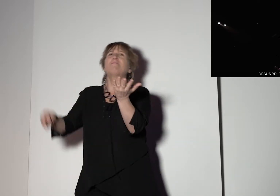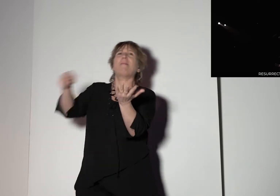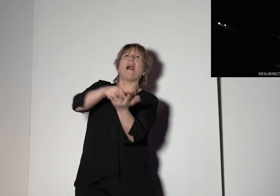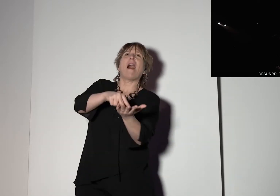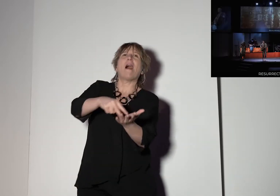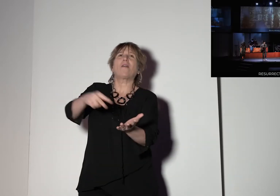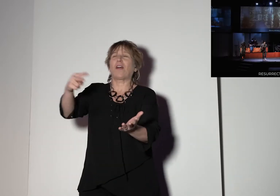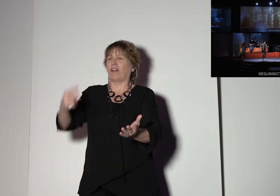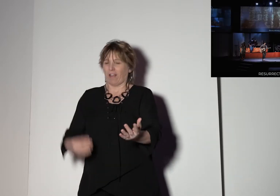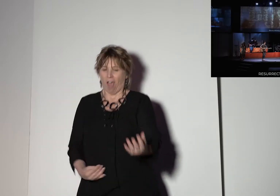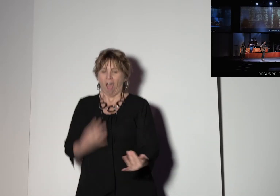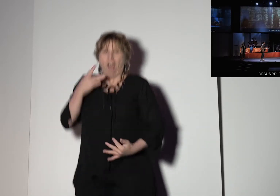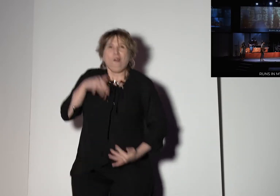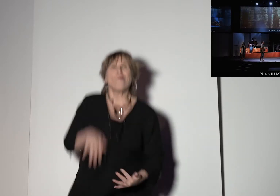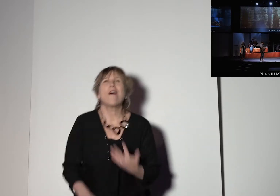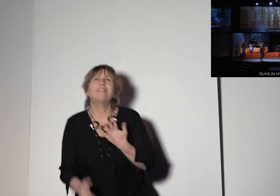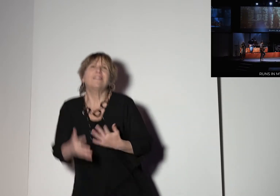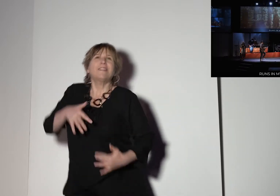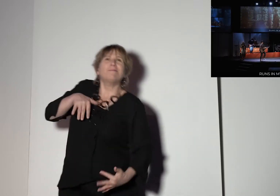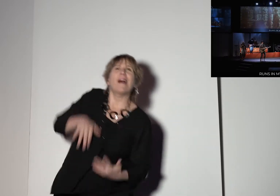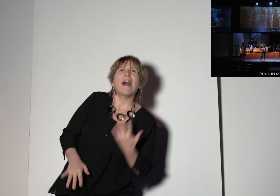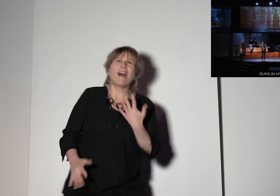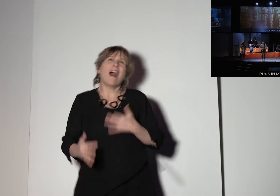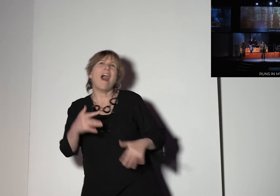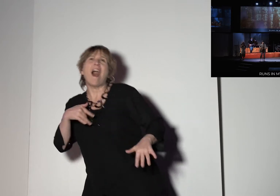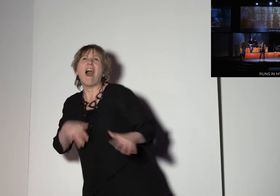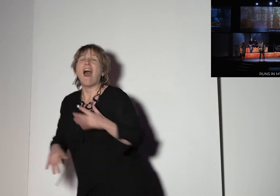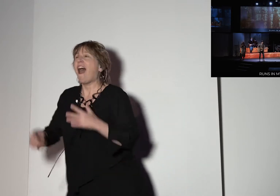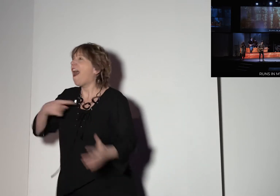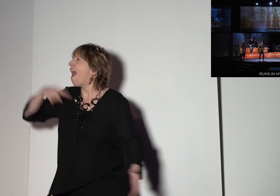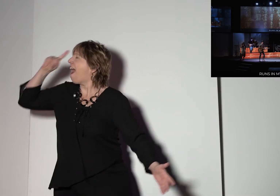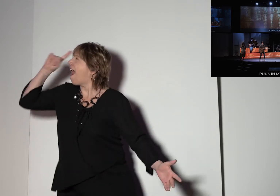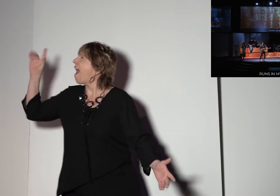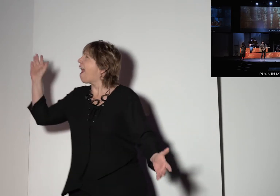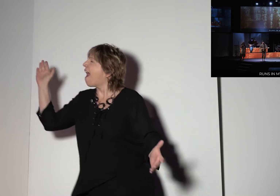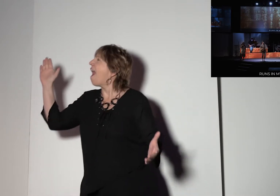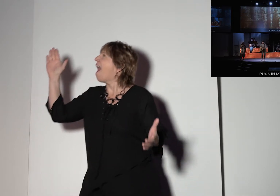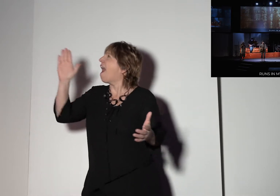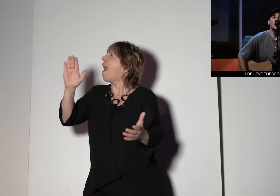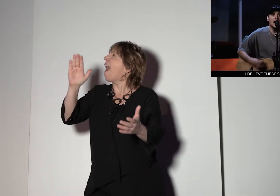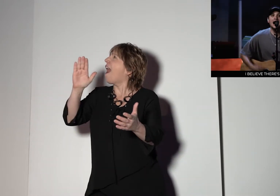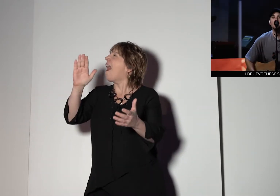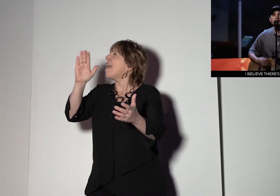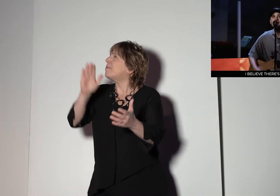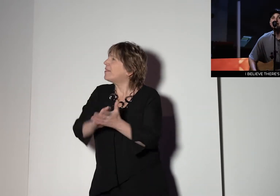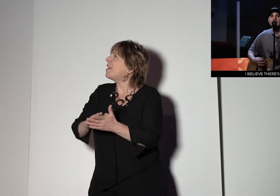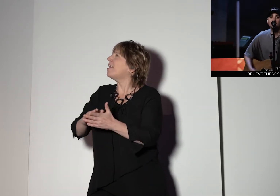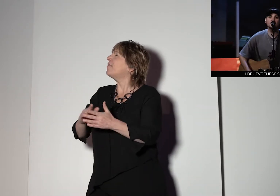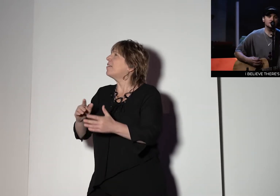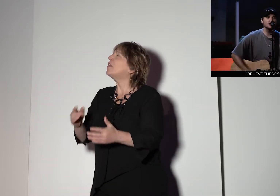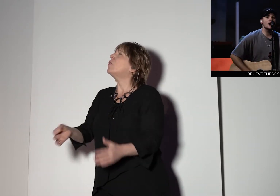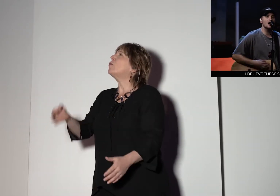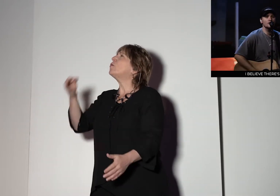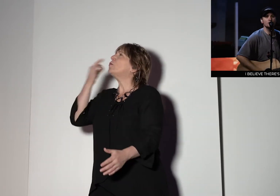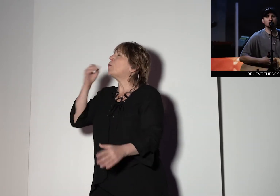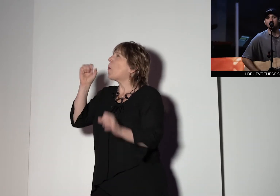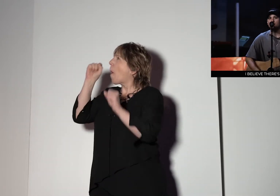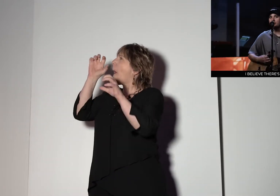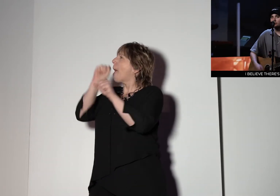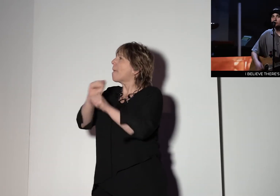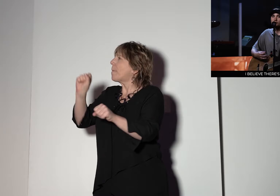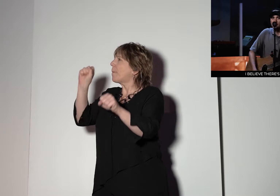Resurrection power runs in my veins to you. I believe there's